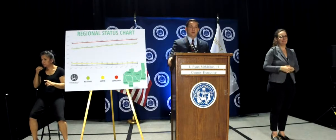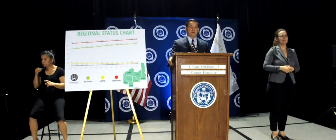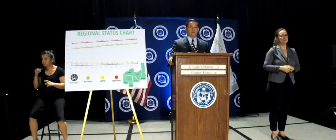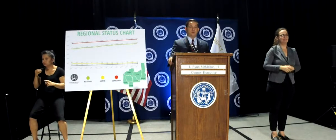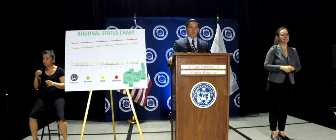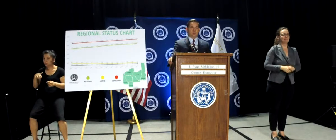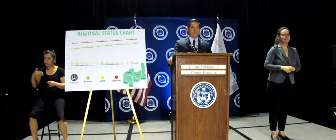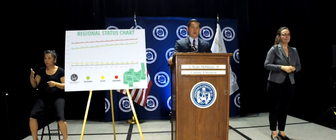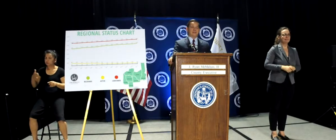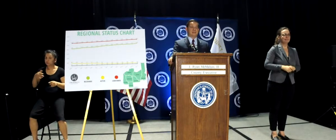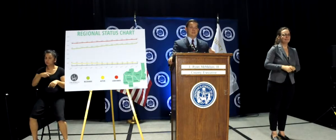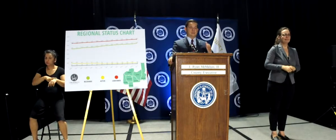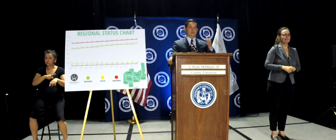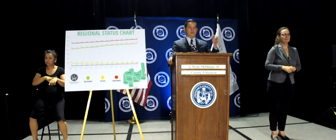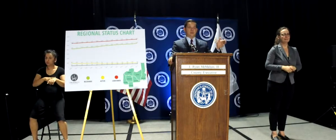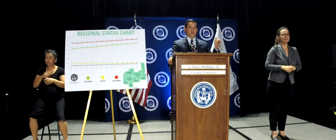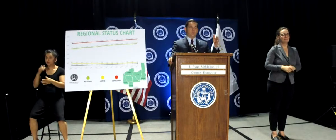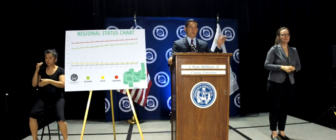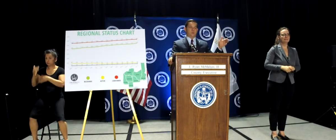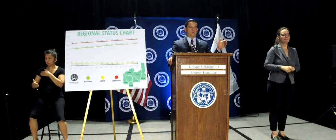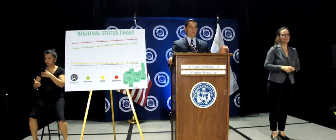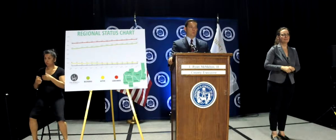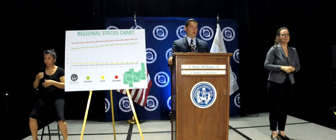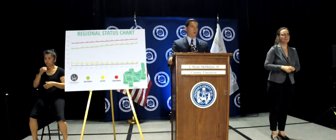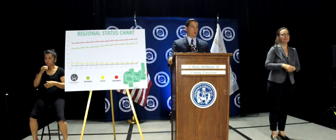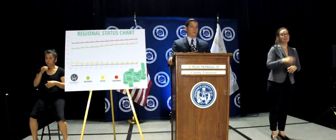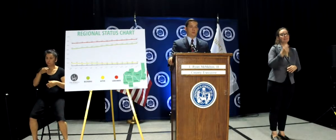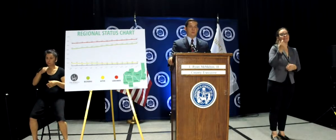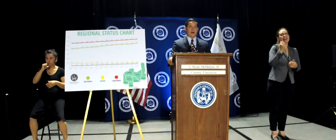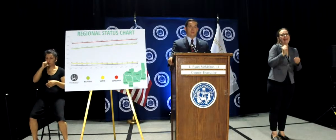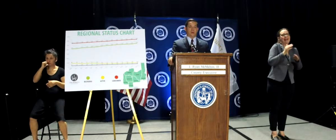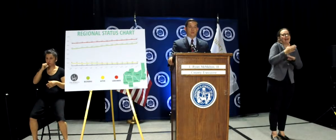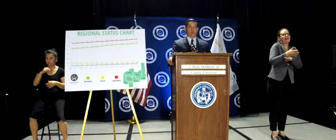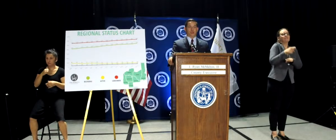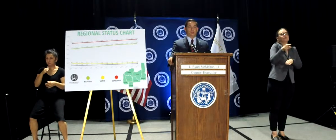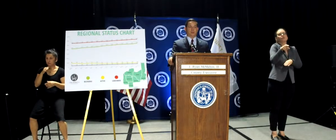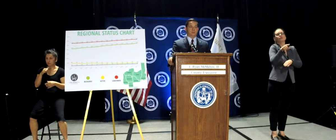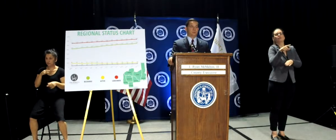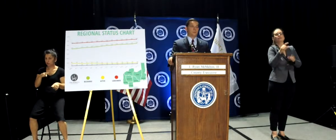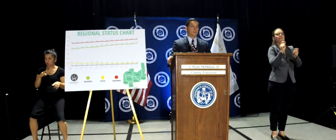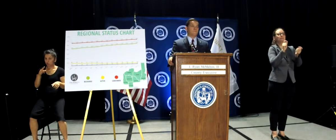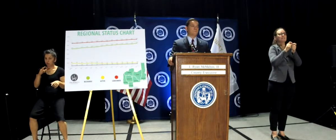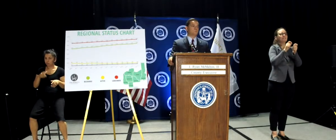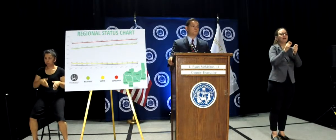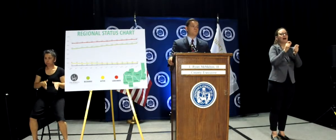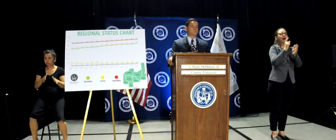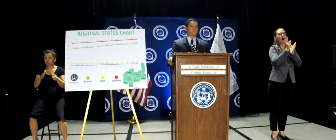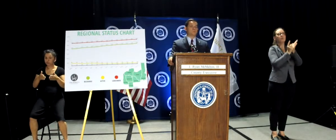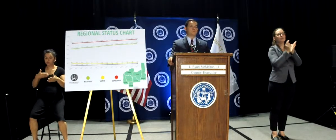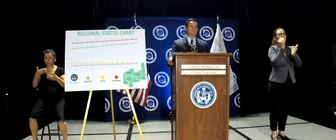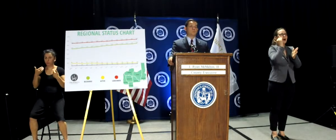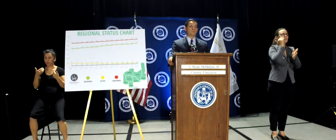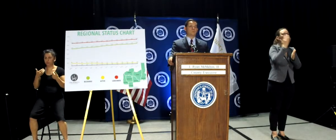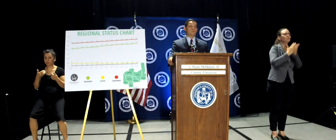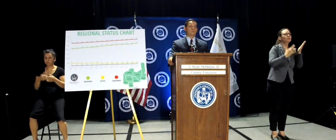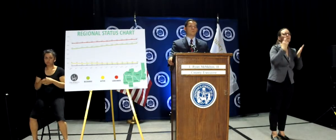beverage-driven than food-driven. I still think there will be wiggle room for them to operate. There should be. So no economic concern?